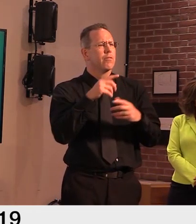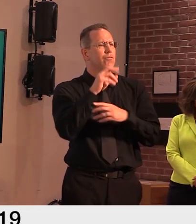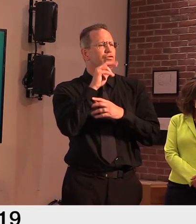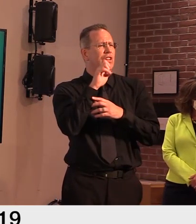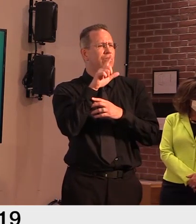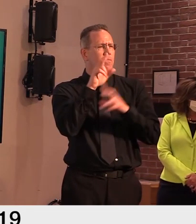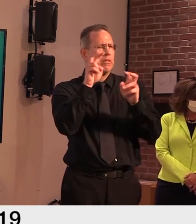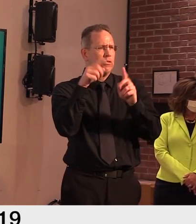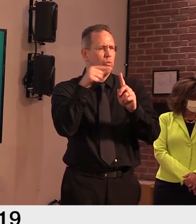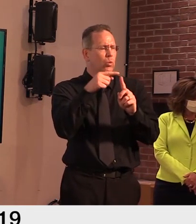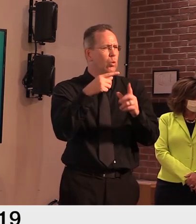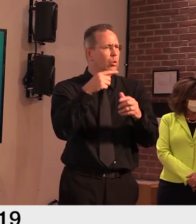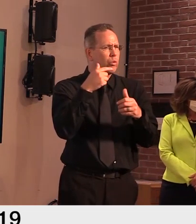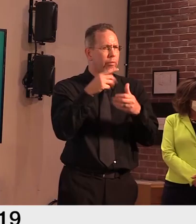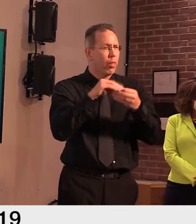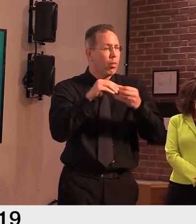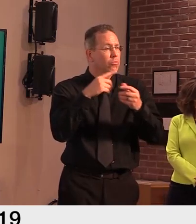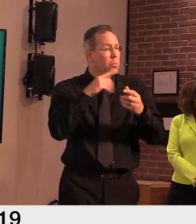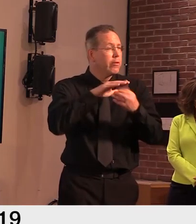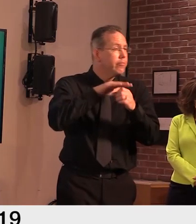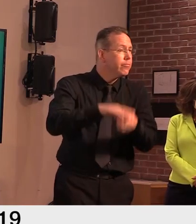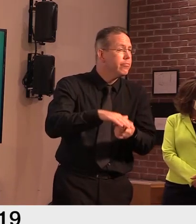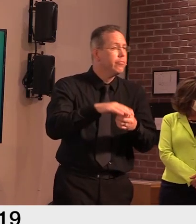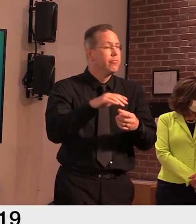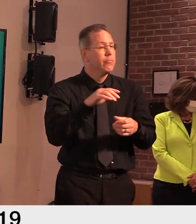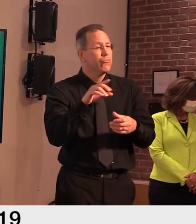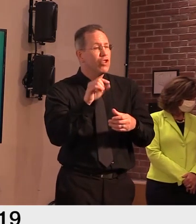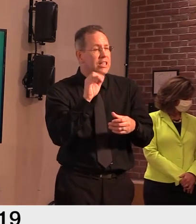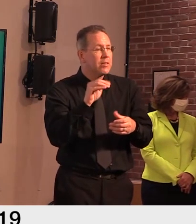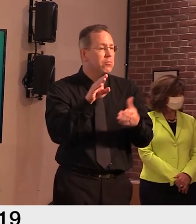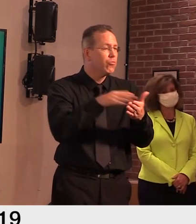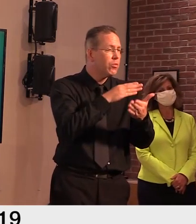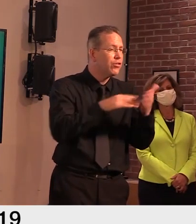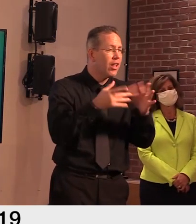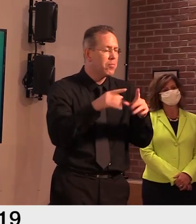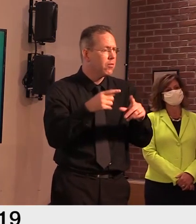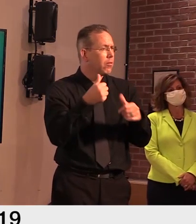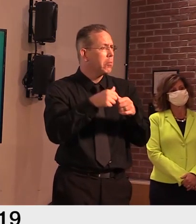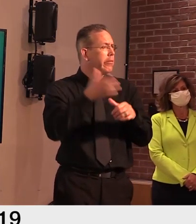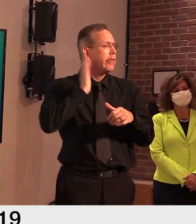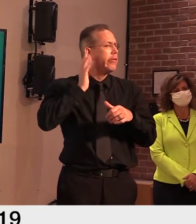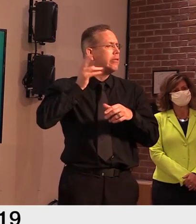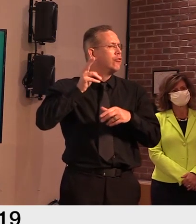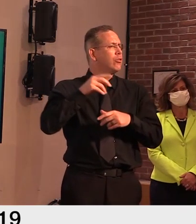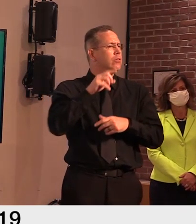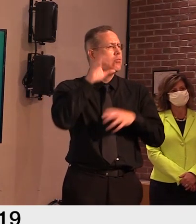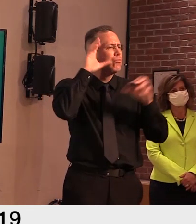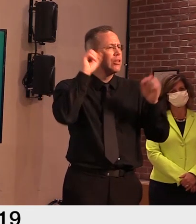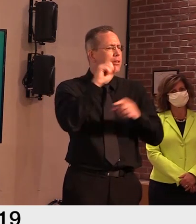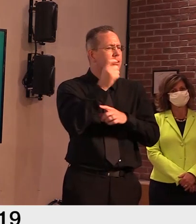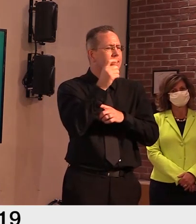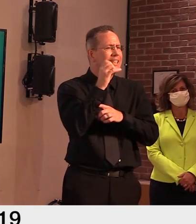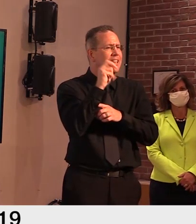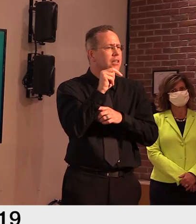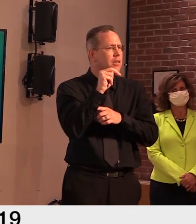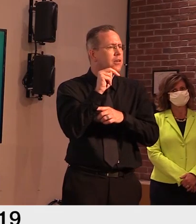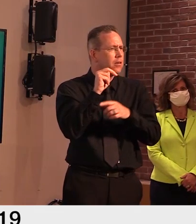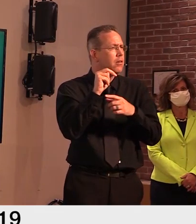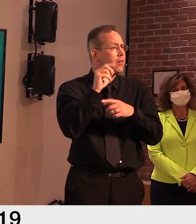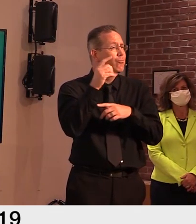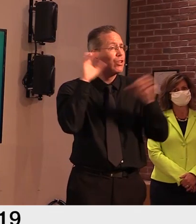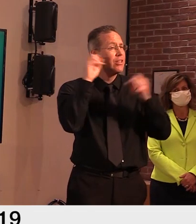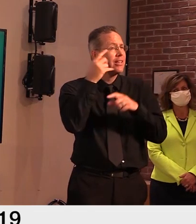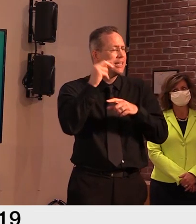drugs. And we've seen this go on and on and on, and it's turned into a war on people.